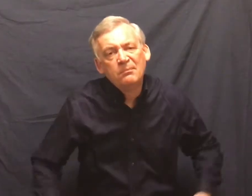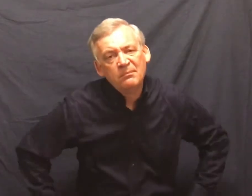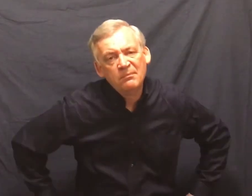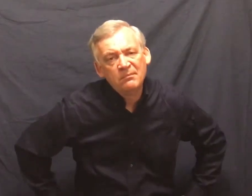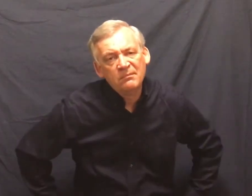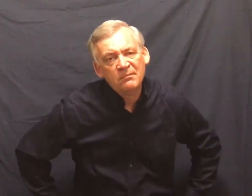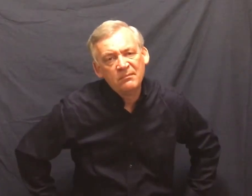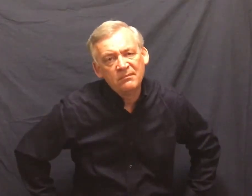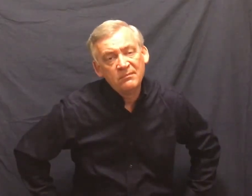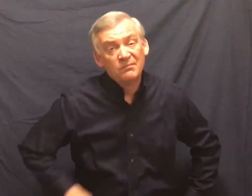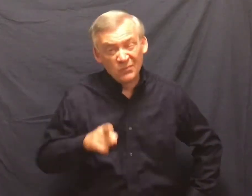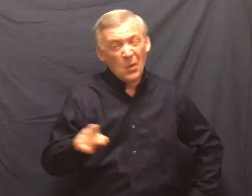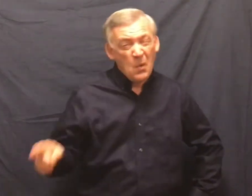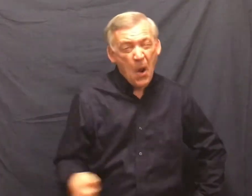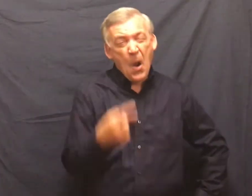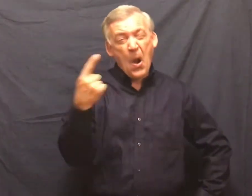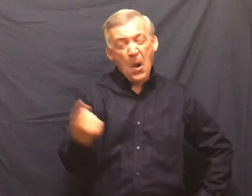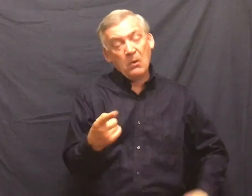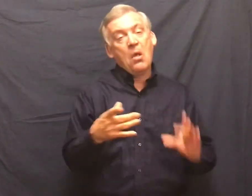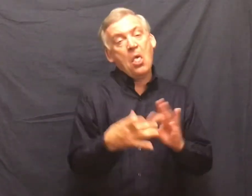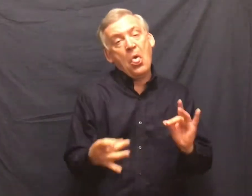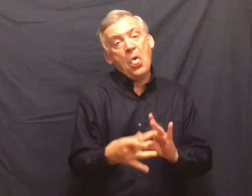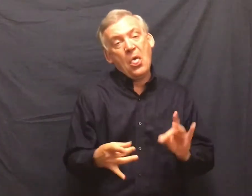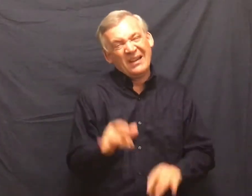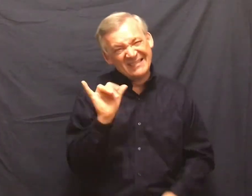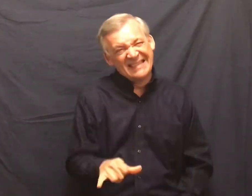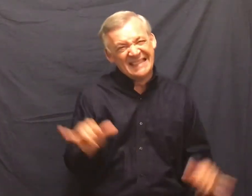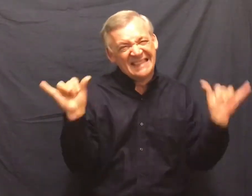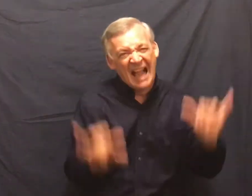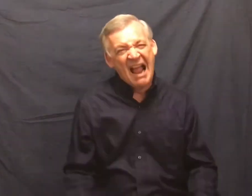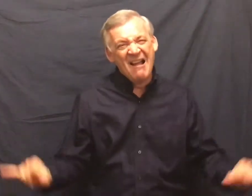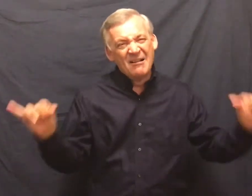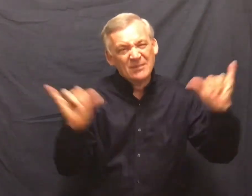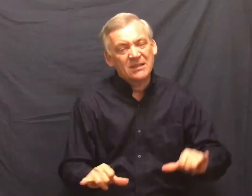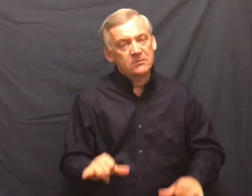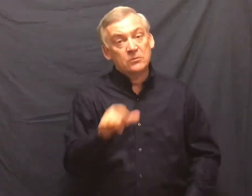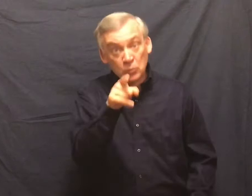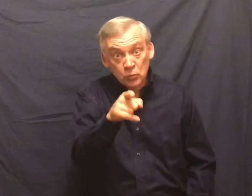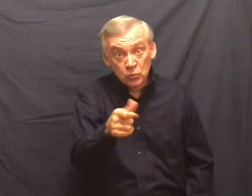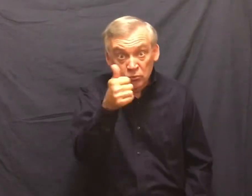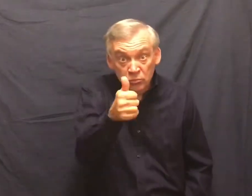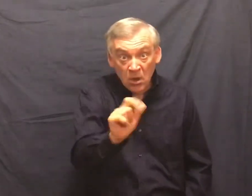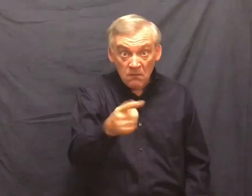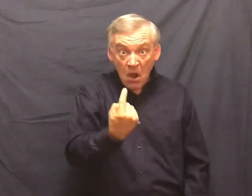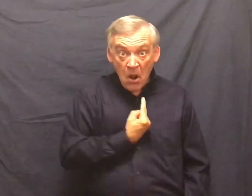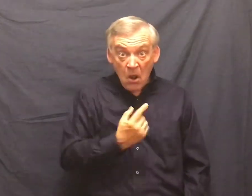You're always saying that, and you know well you ain't never gonna do it.